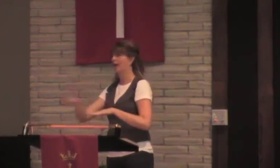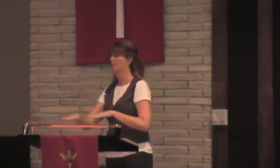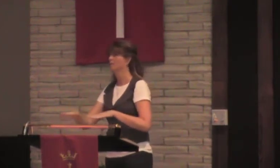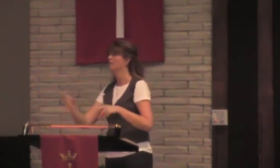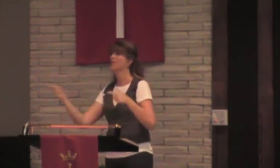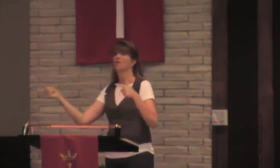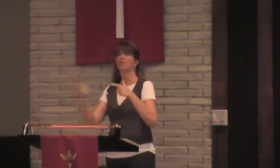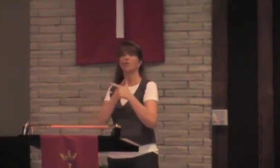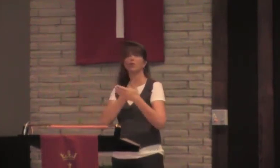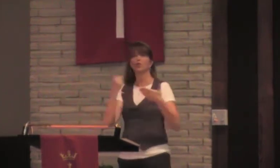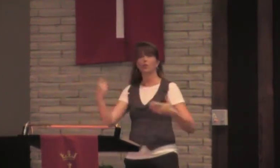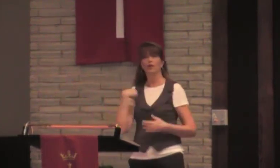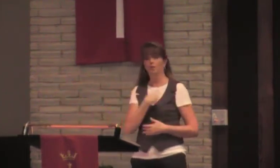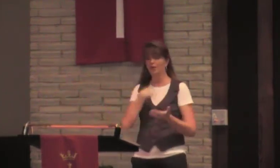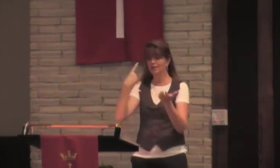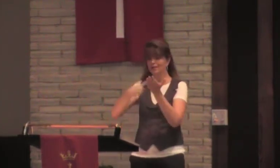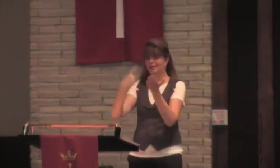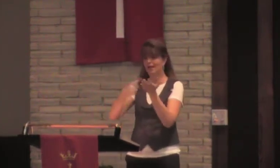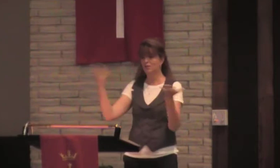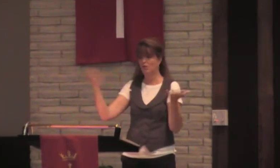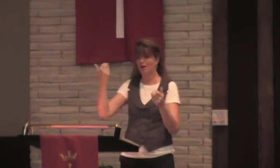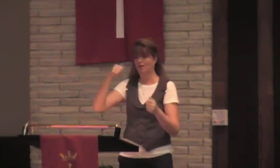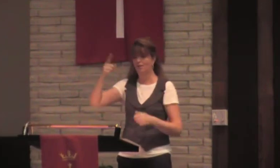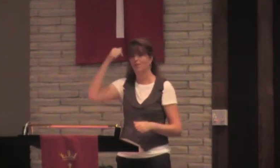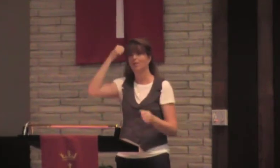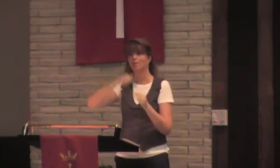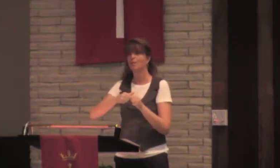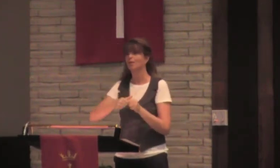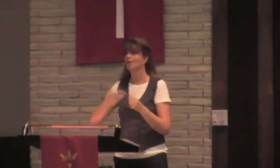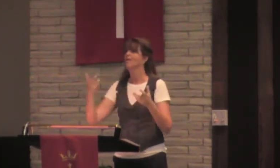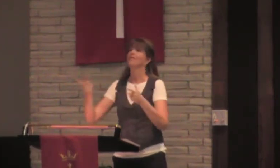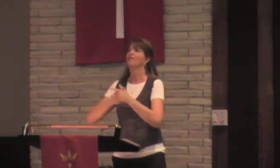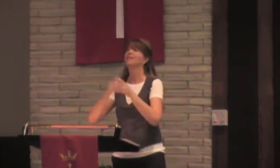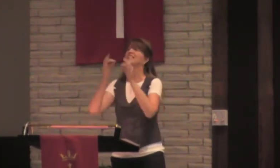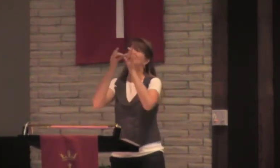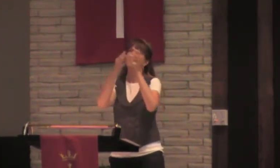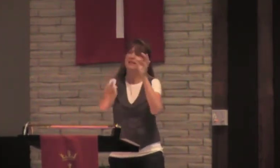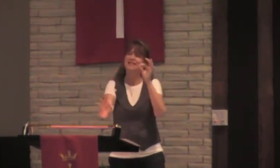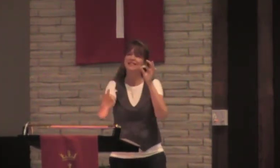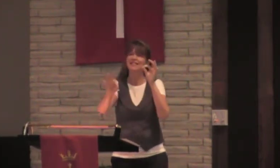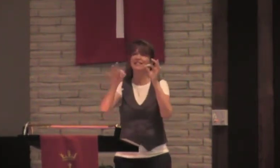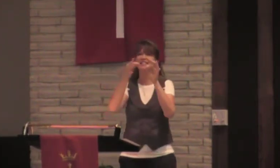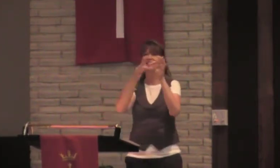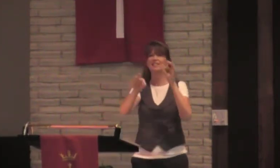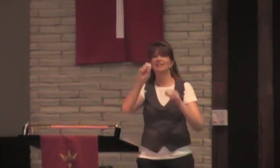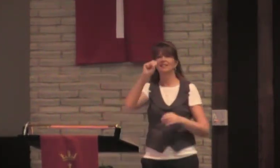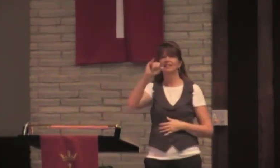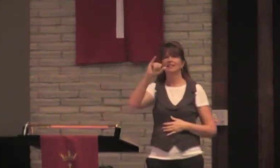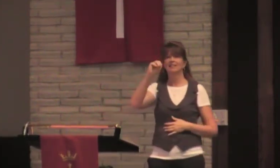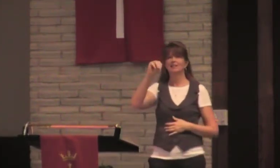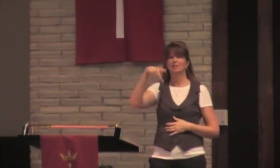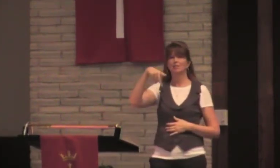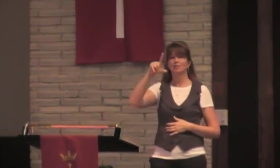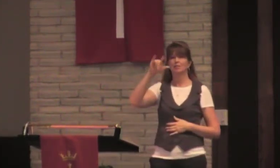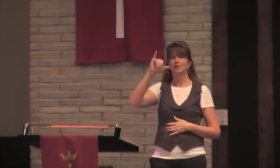this, we've talked about the last 2 weeks, and today will be the final part of this series. And do you remember what the first one was?